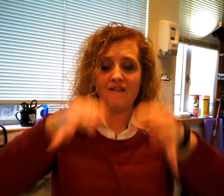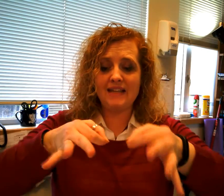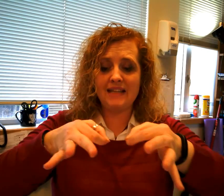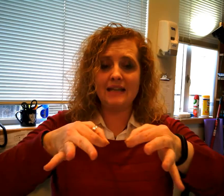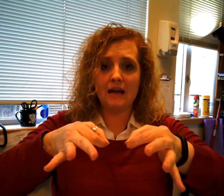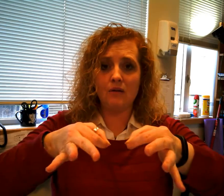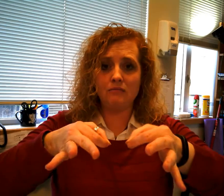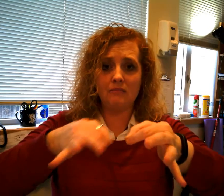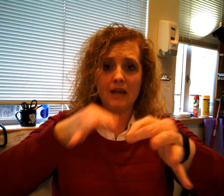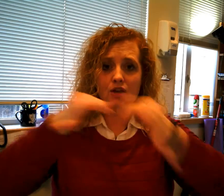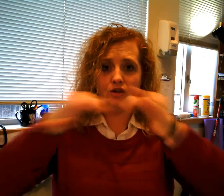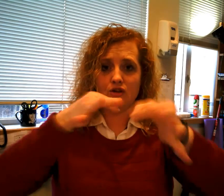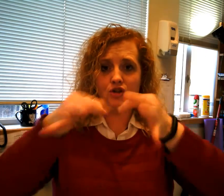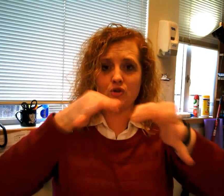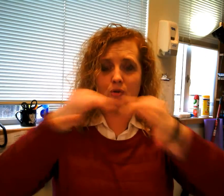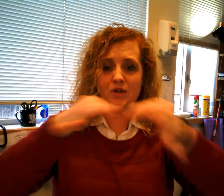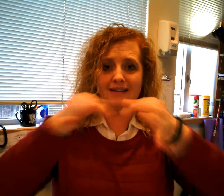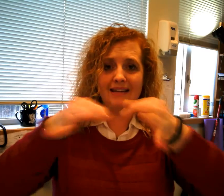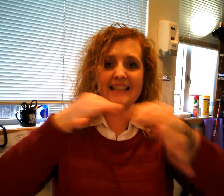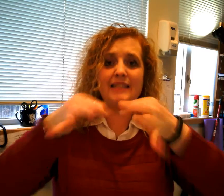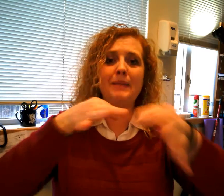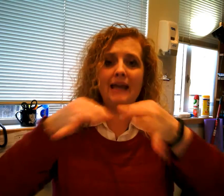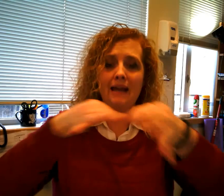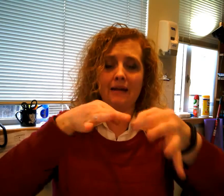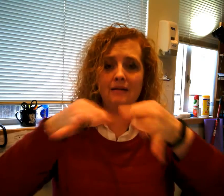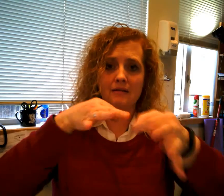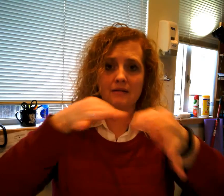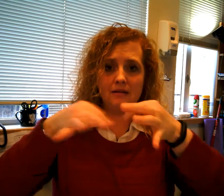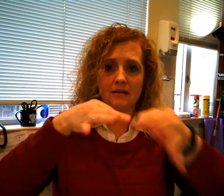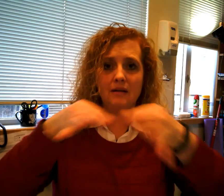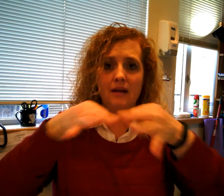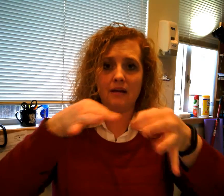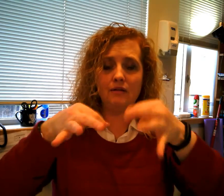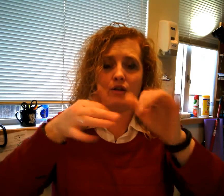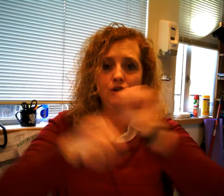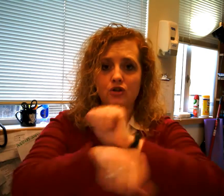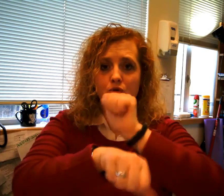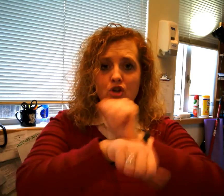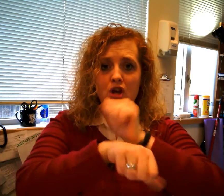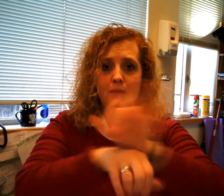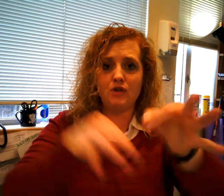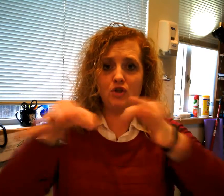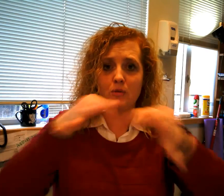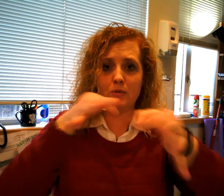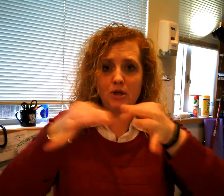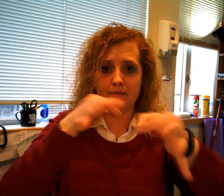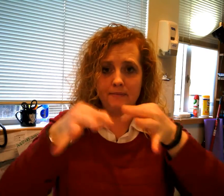facing down. Description, explain. Okay, so job description.